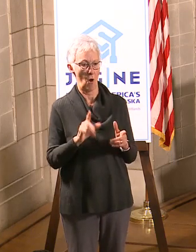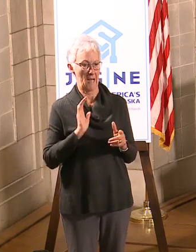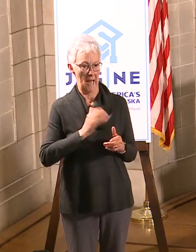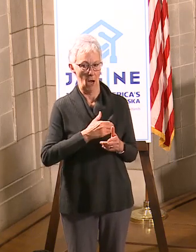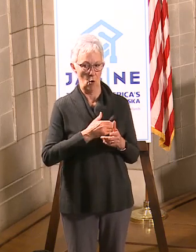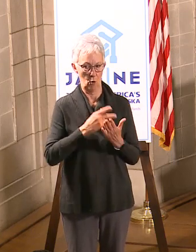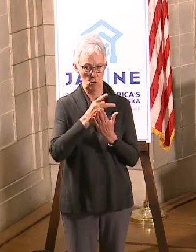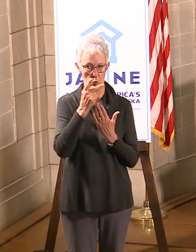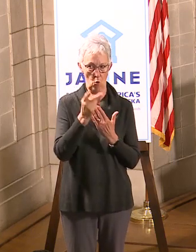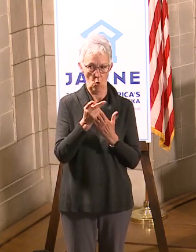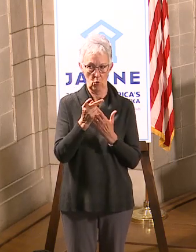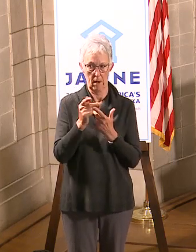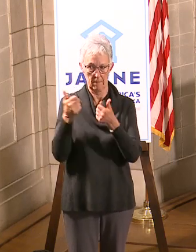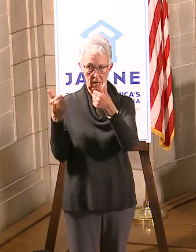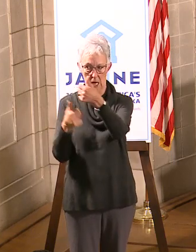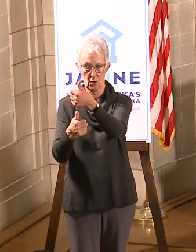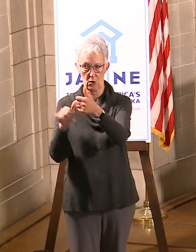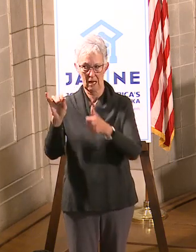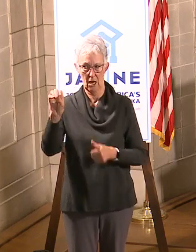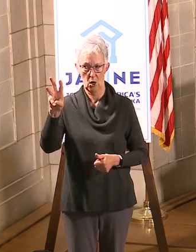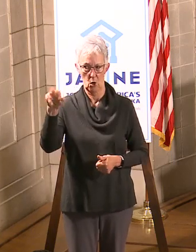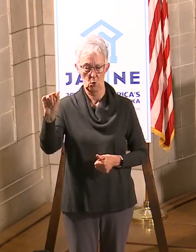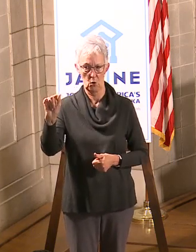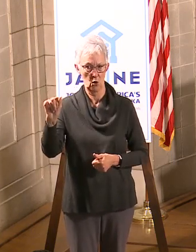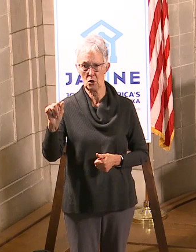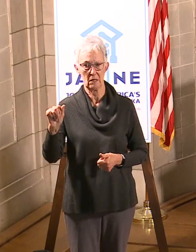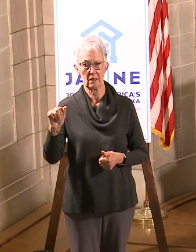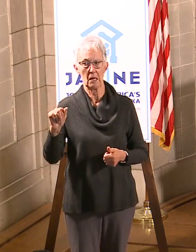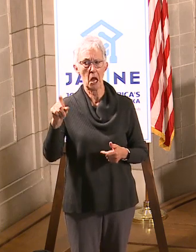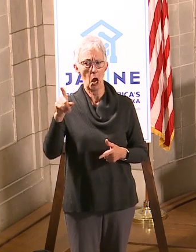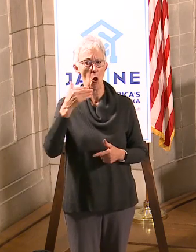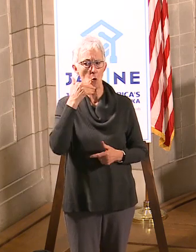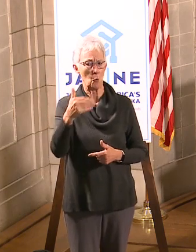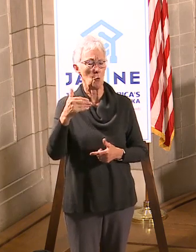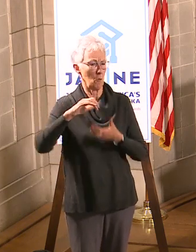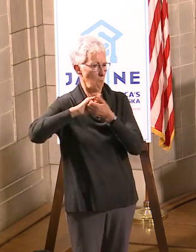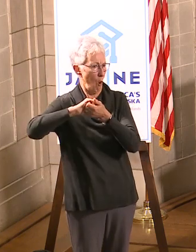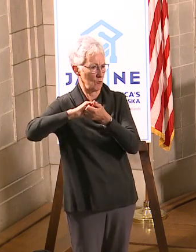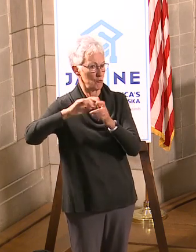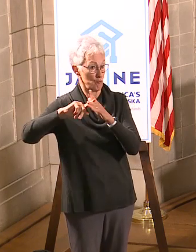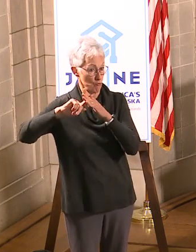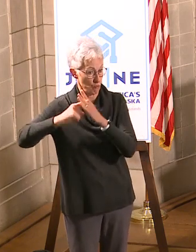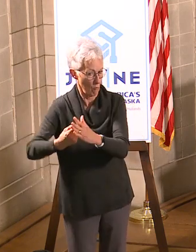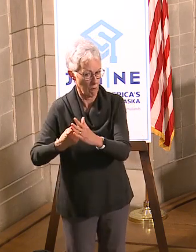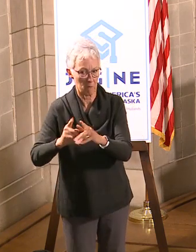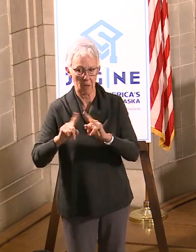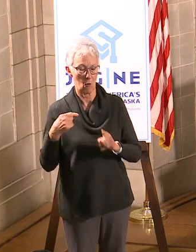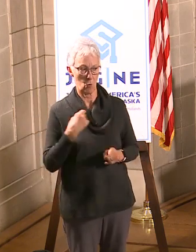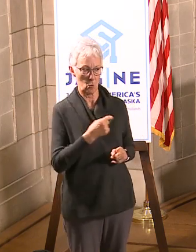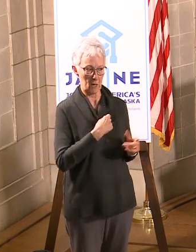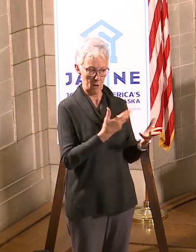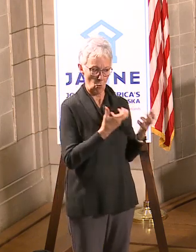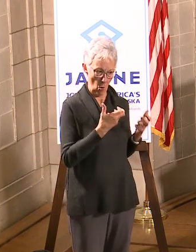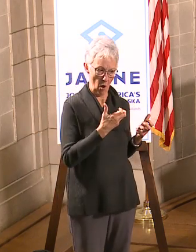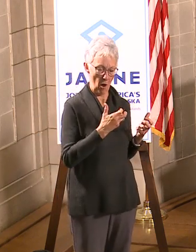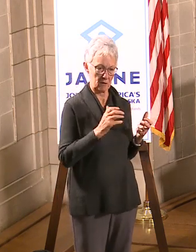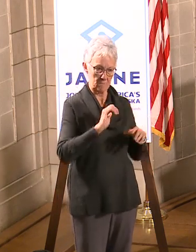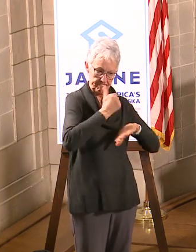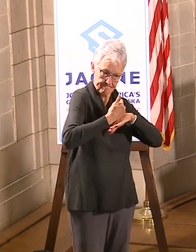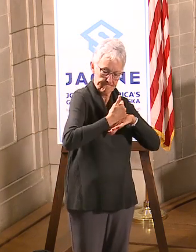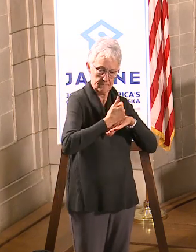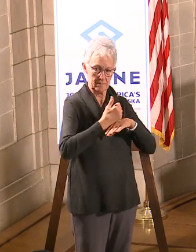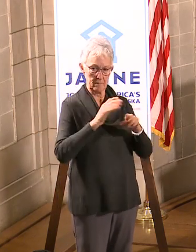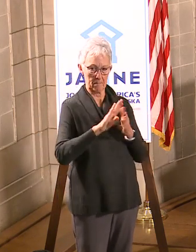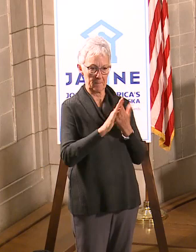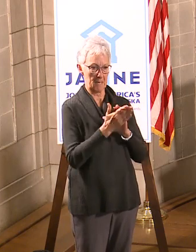great partner, but we knew the way for the program to expand the most was to become a private entity, and so it took me about 2 years until